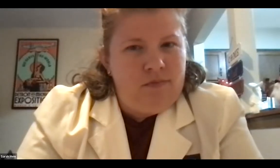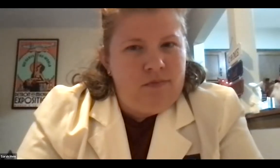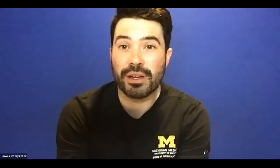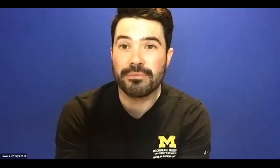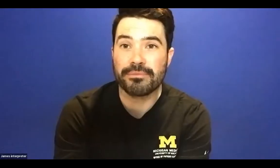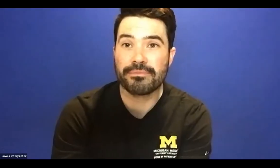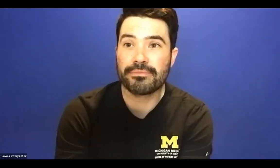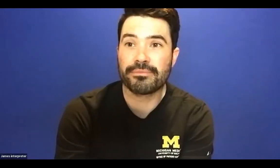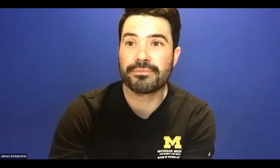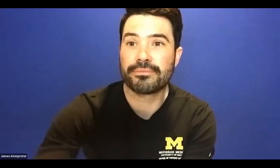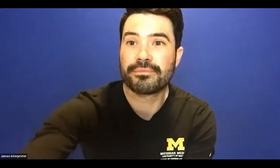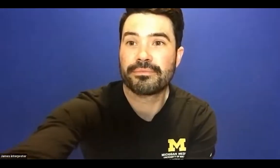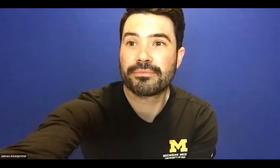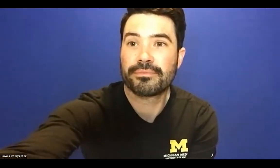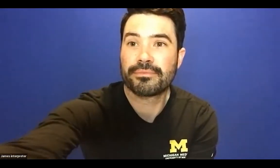Sarah, you ready?